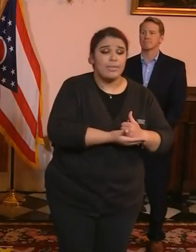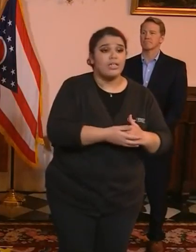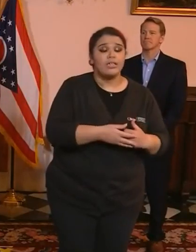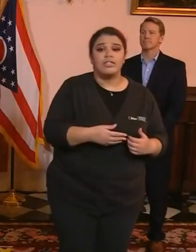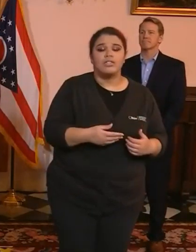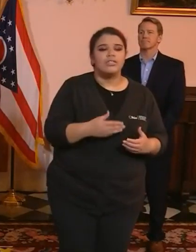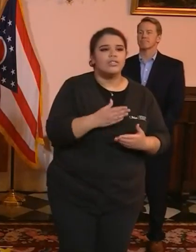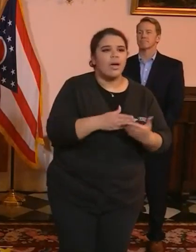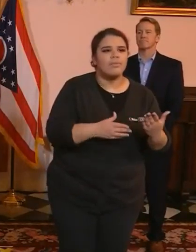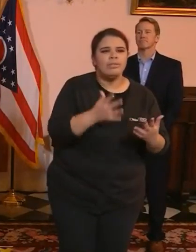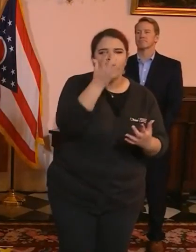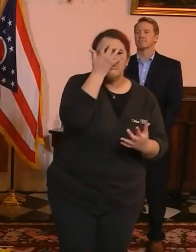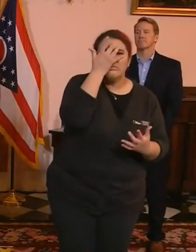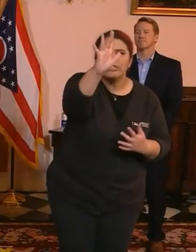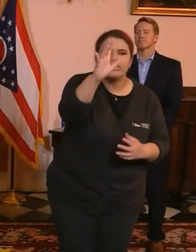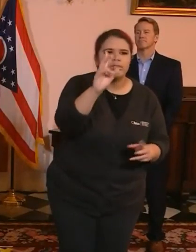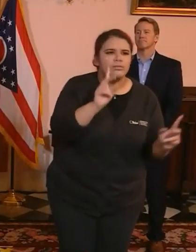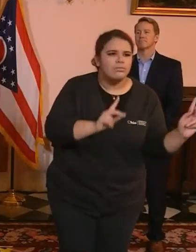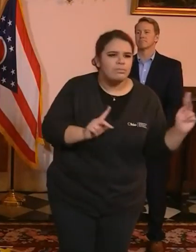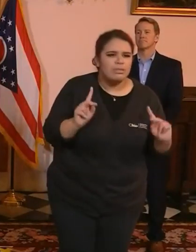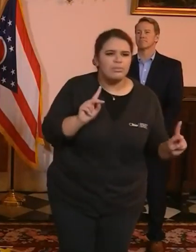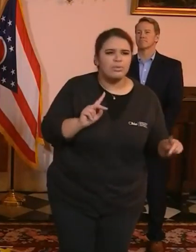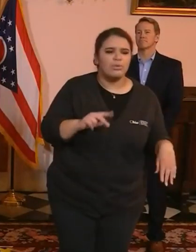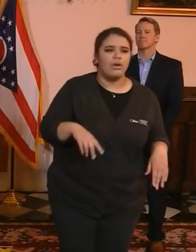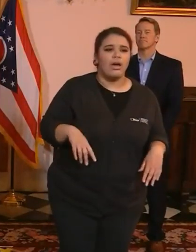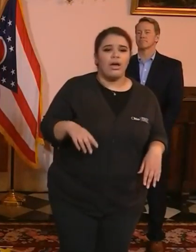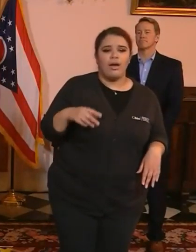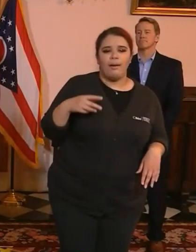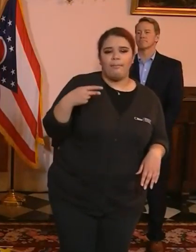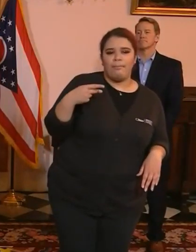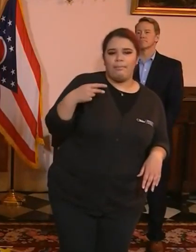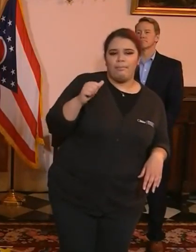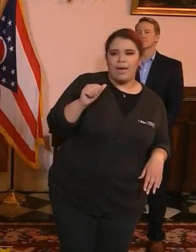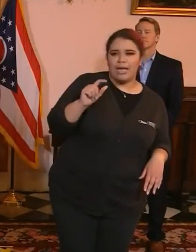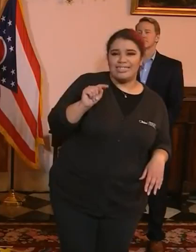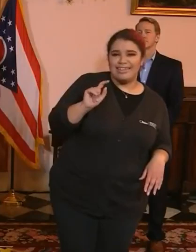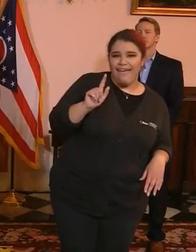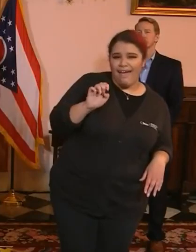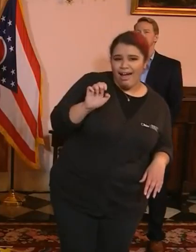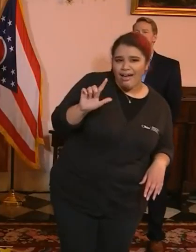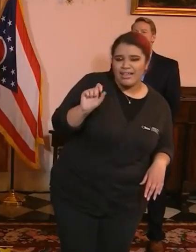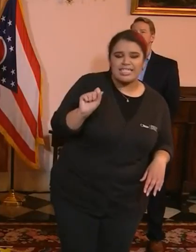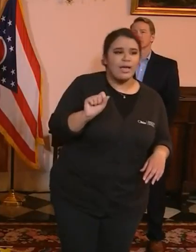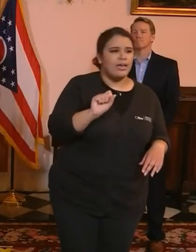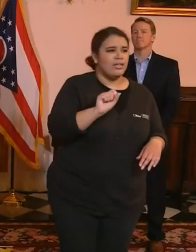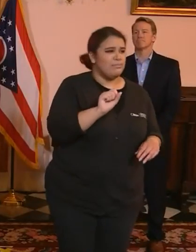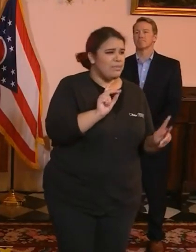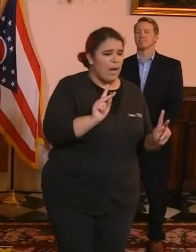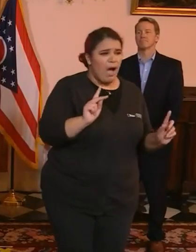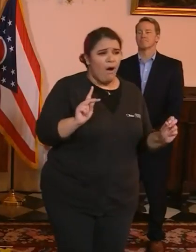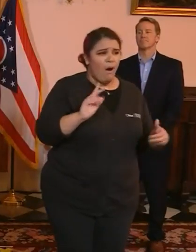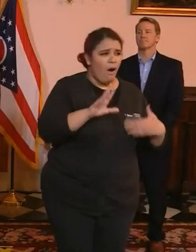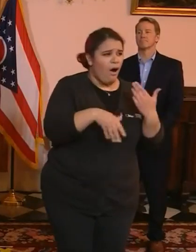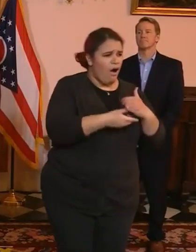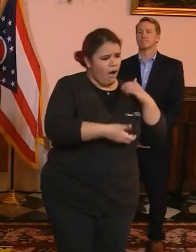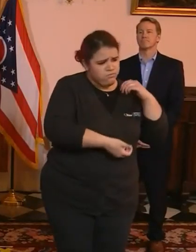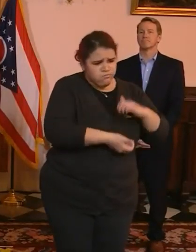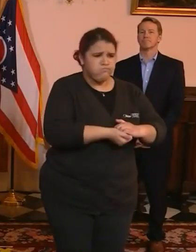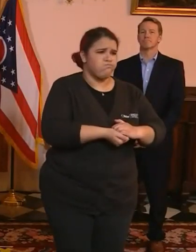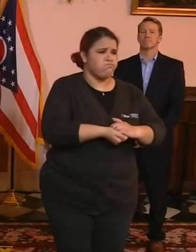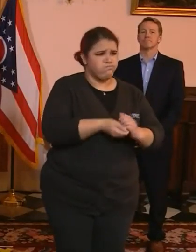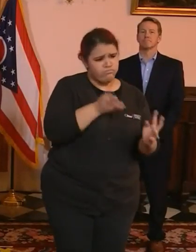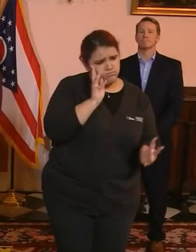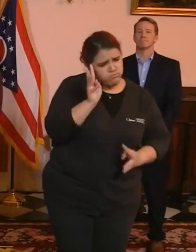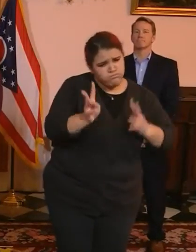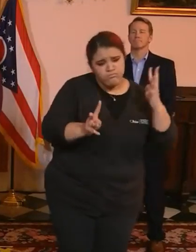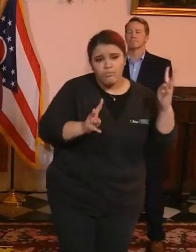some of the greatest private industry are out there thinking up new solutions as we speak. So, that will keep moving on. But for the average person,